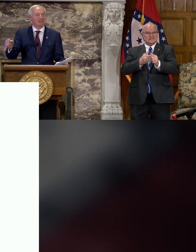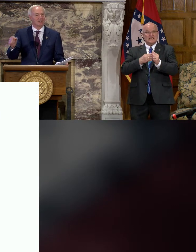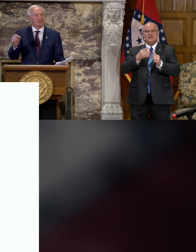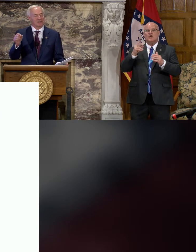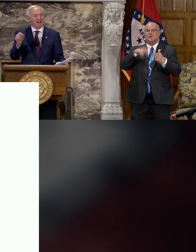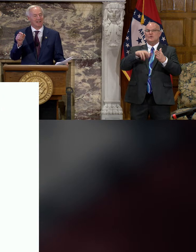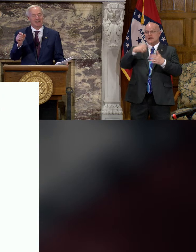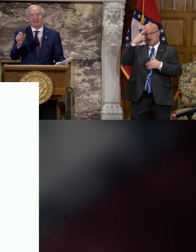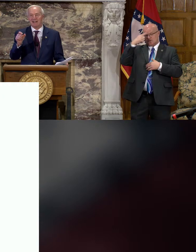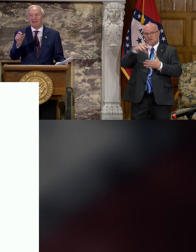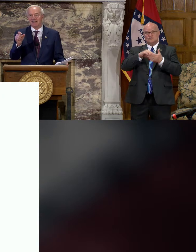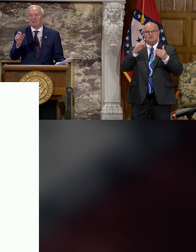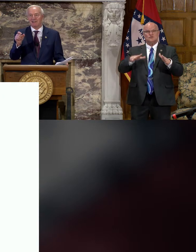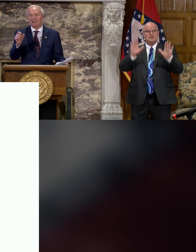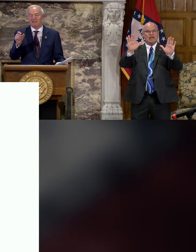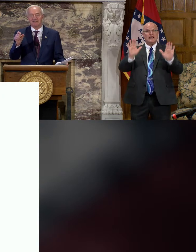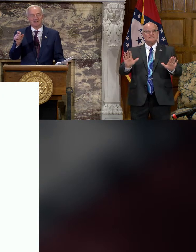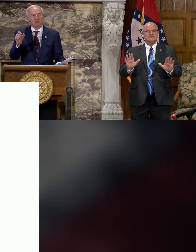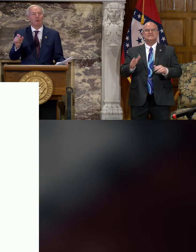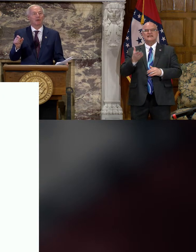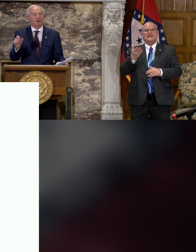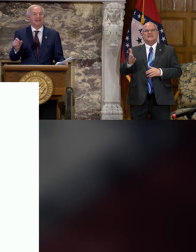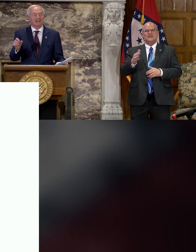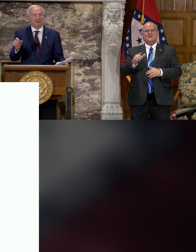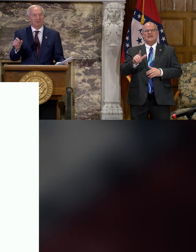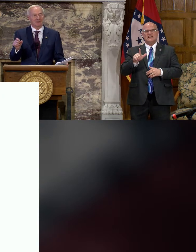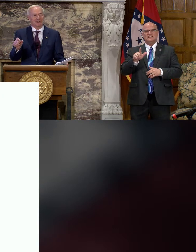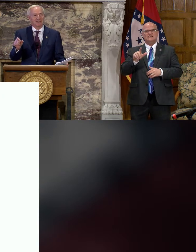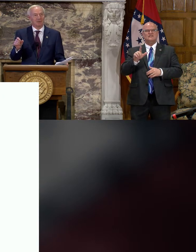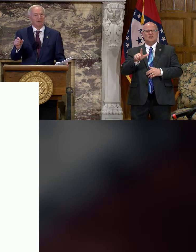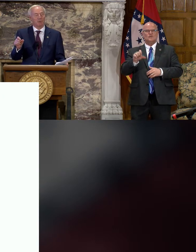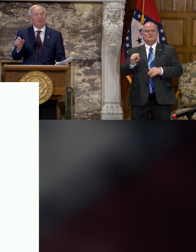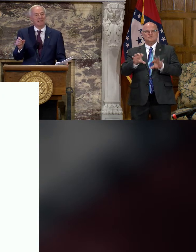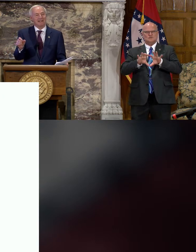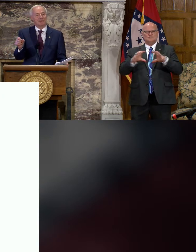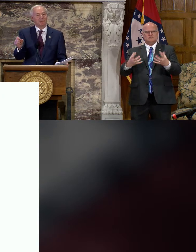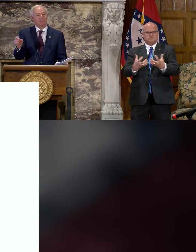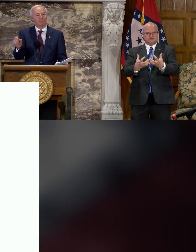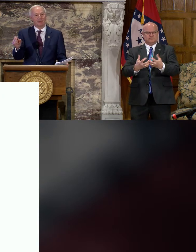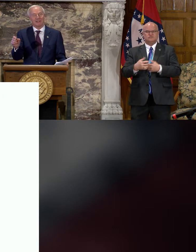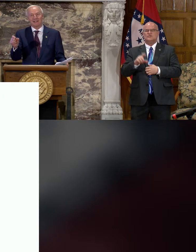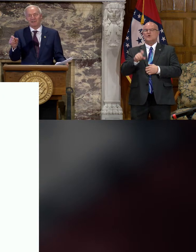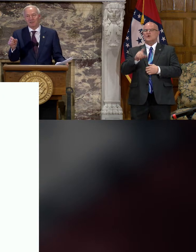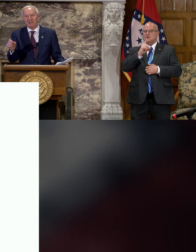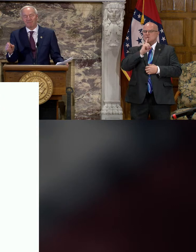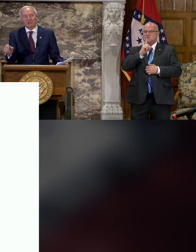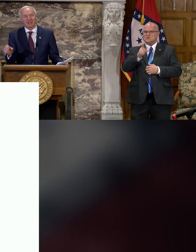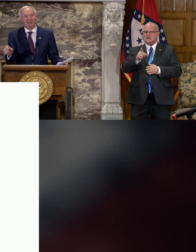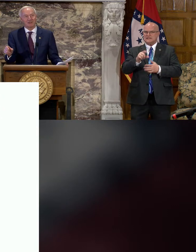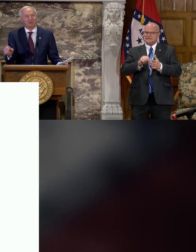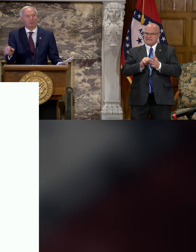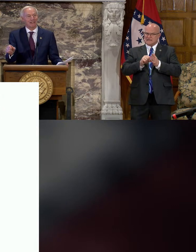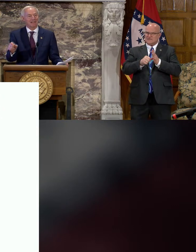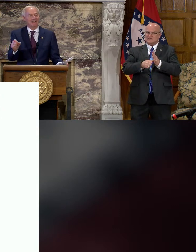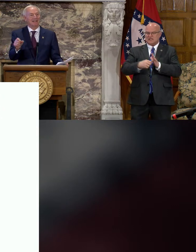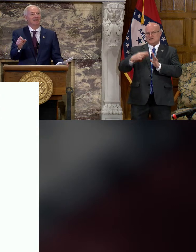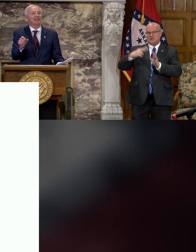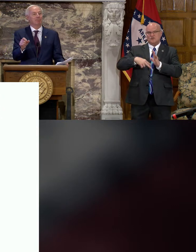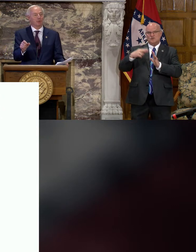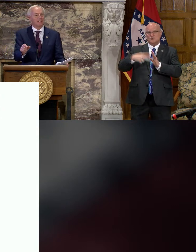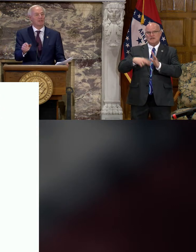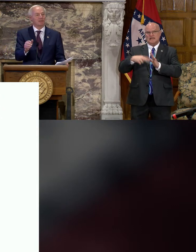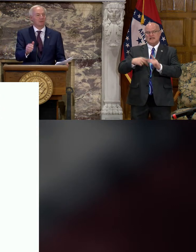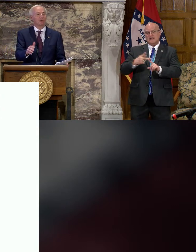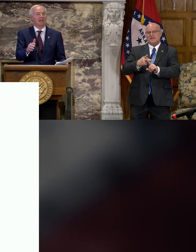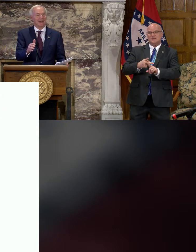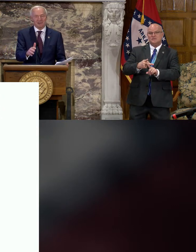Student Excellence, designed at the lower grade level. Well, we need to really emphasize the reading in